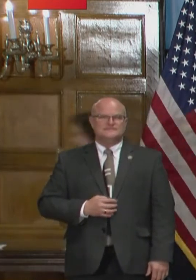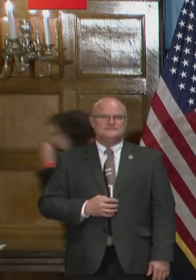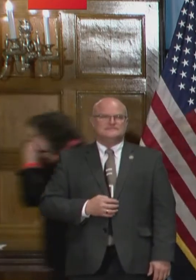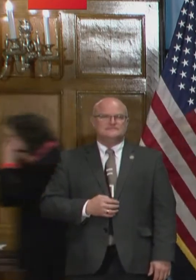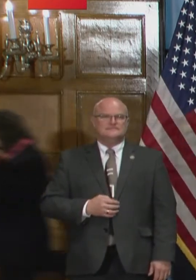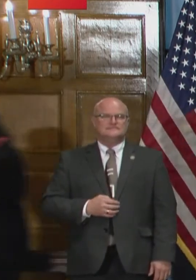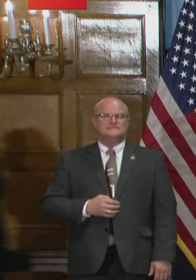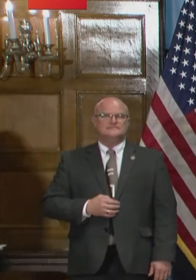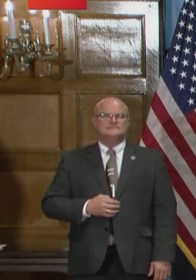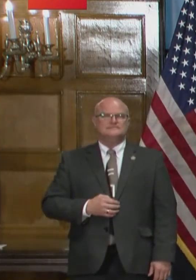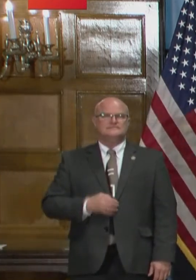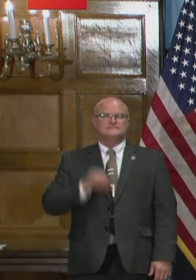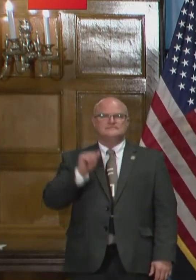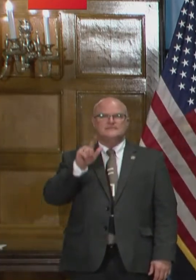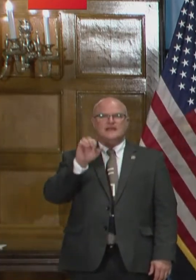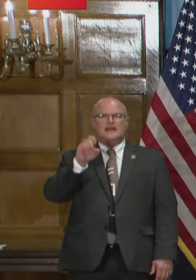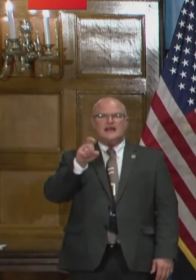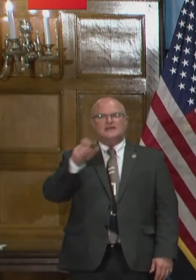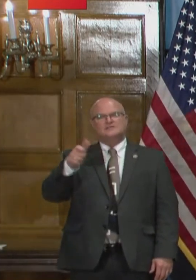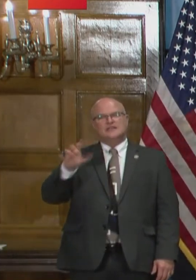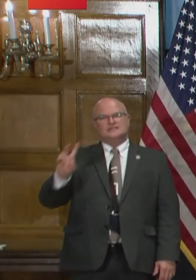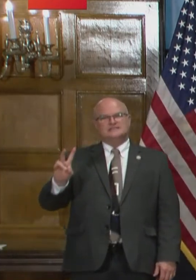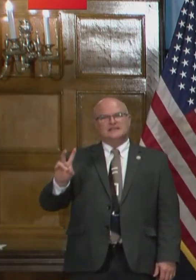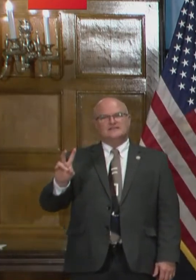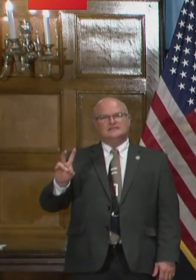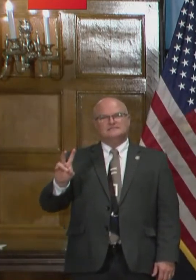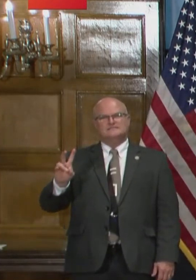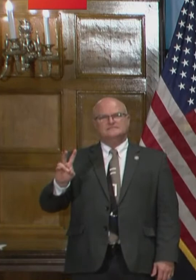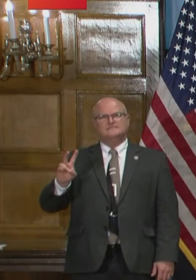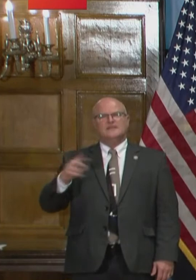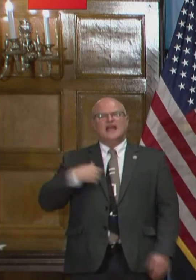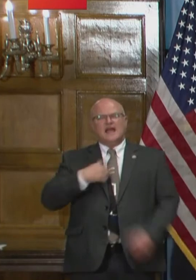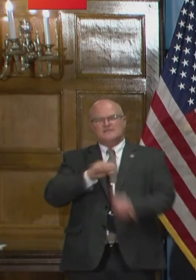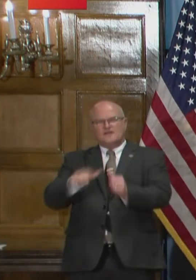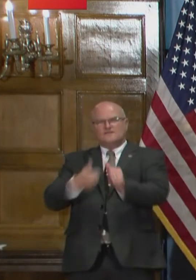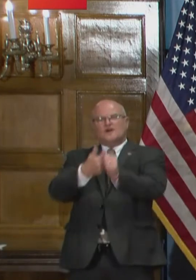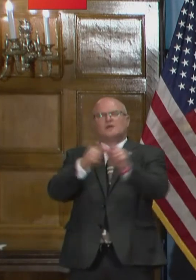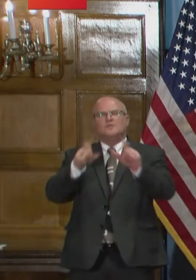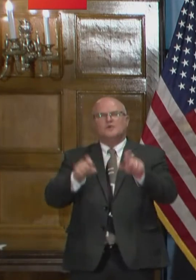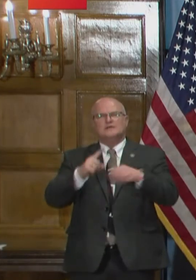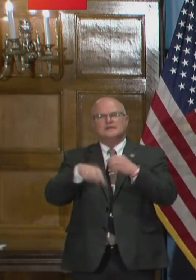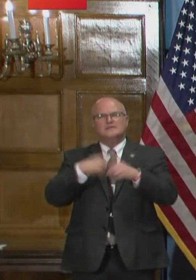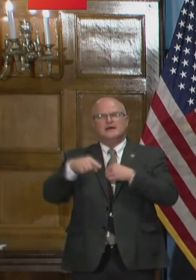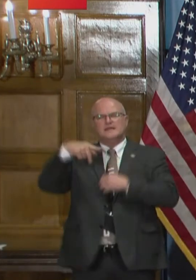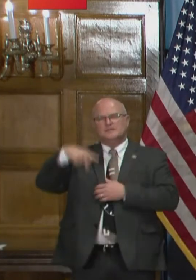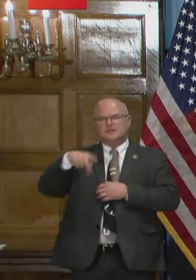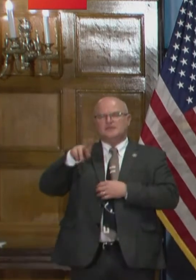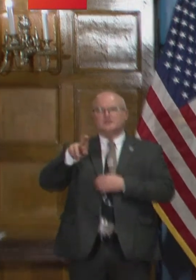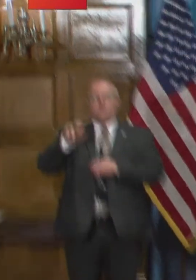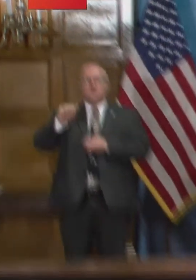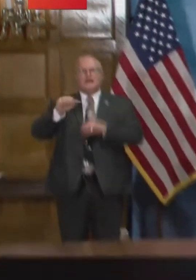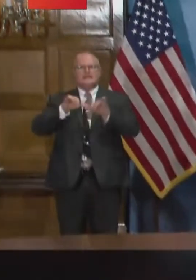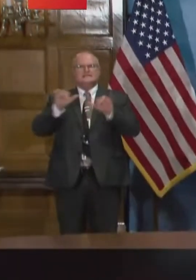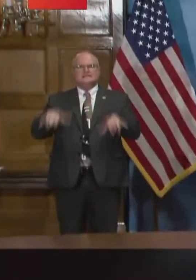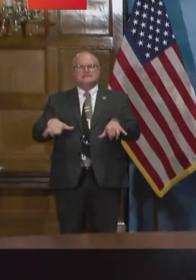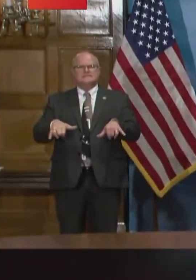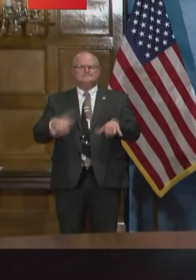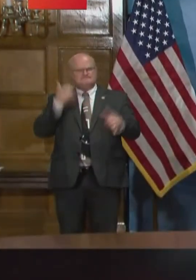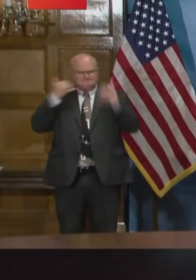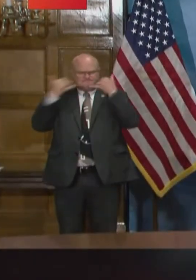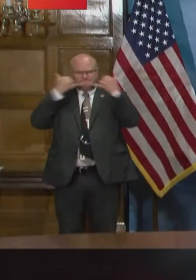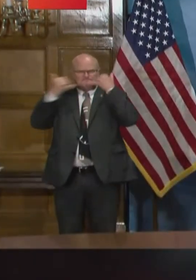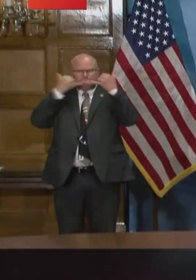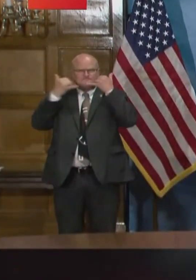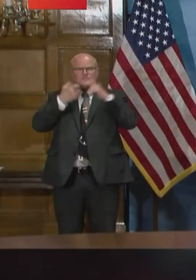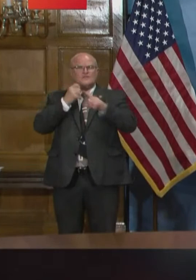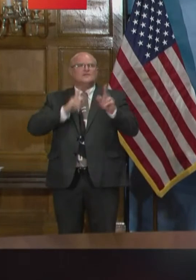Next Governor, question. this is Alex with Channel 7. I have a follow-up question regarding the PUA system. We've been getting dozens of calls